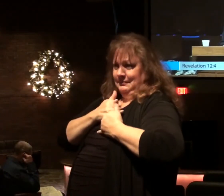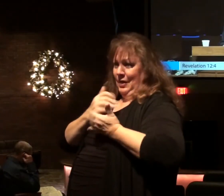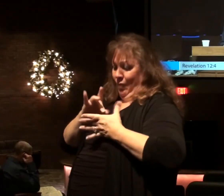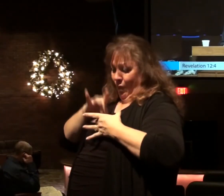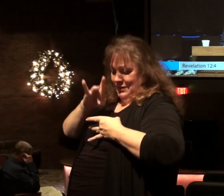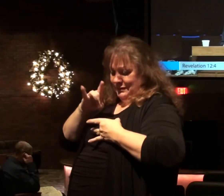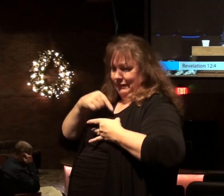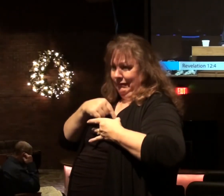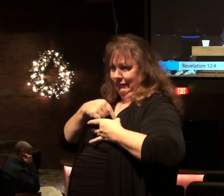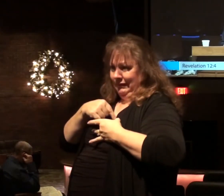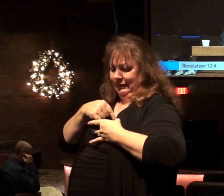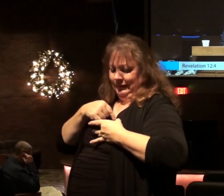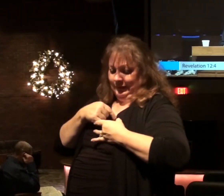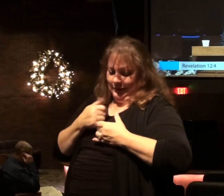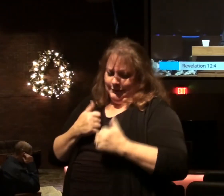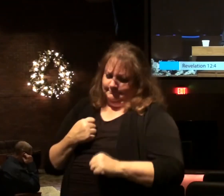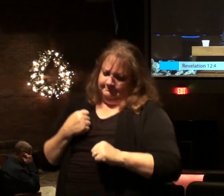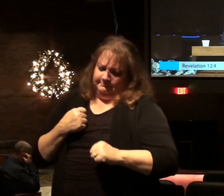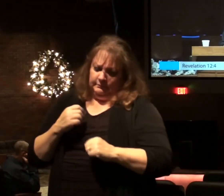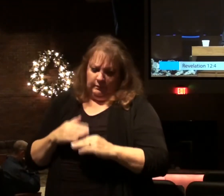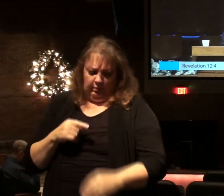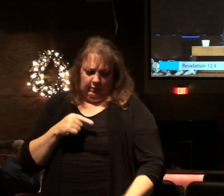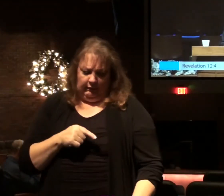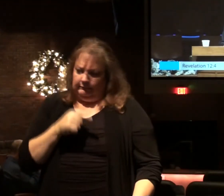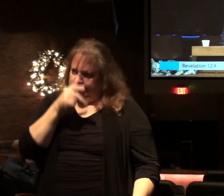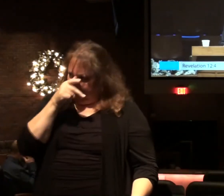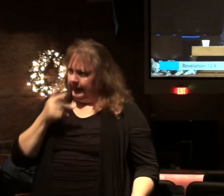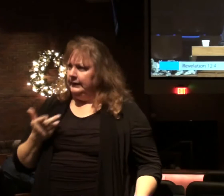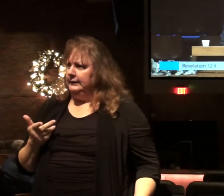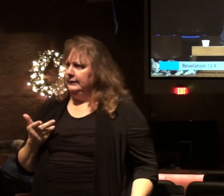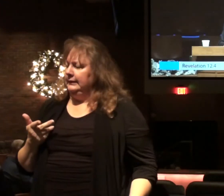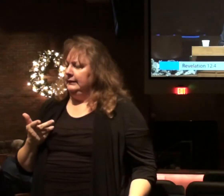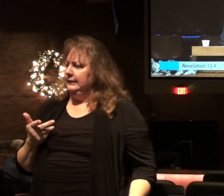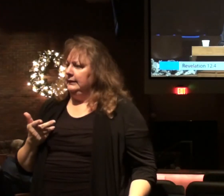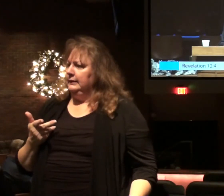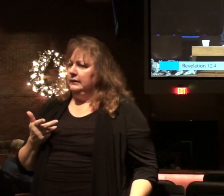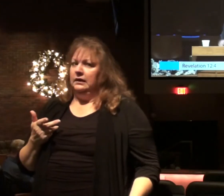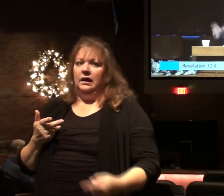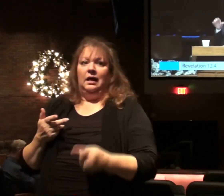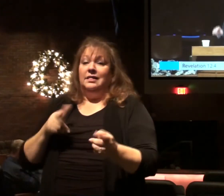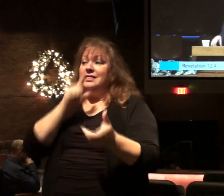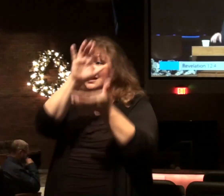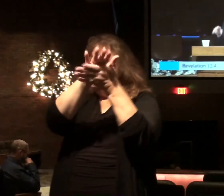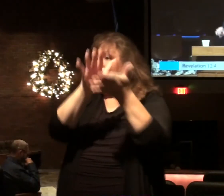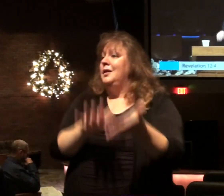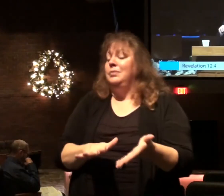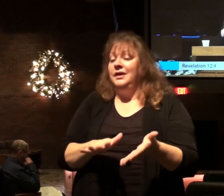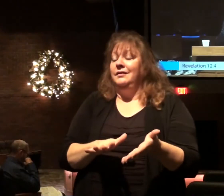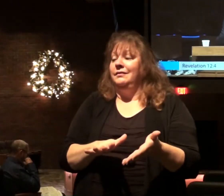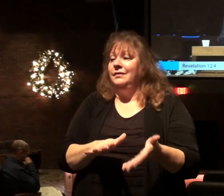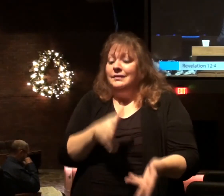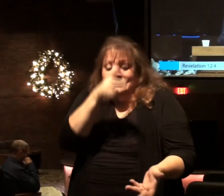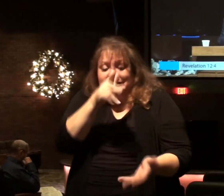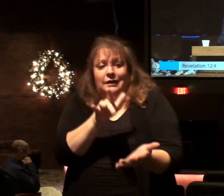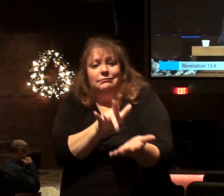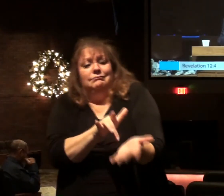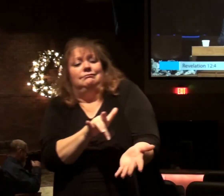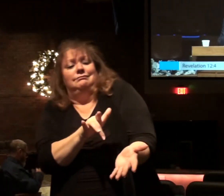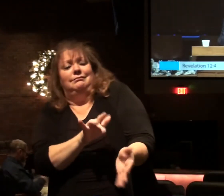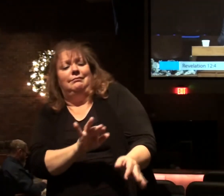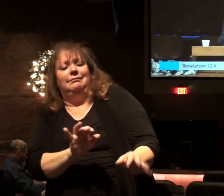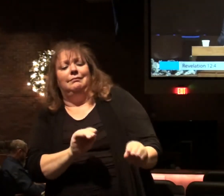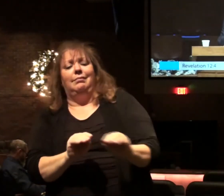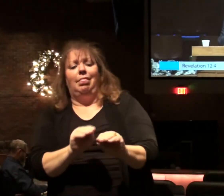Spirit himself, is greater than the one in the world. The unbeliever is a pawn of the devil.